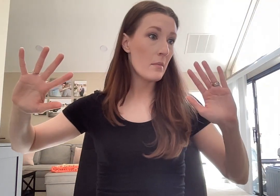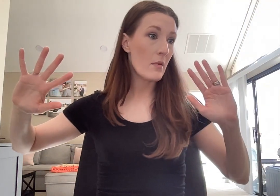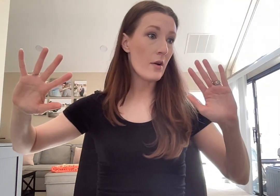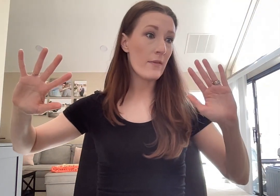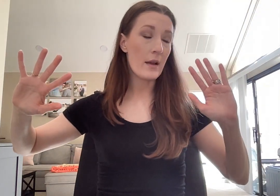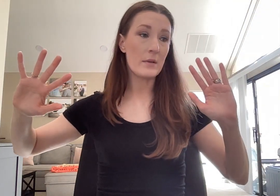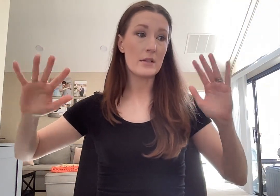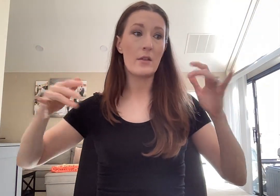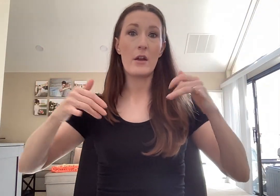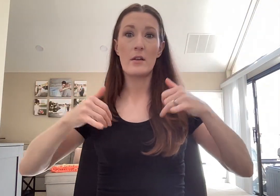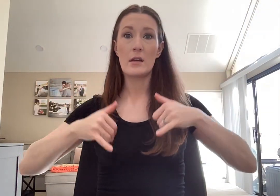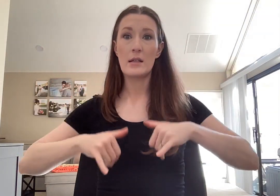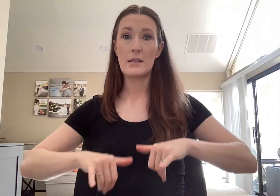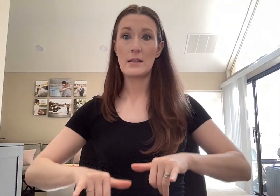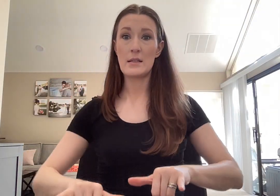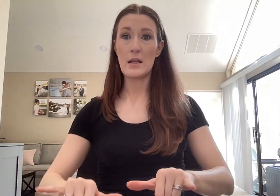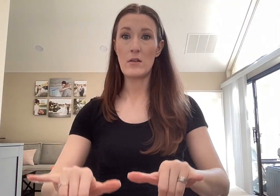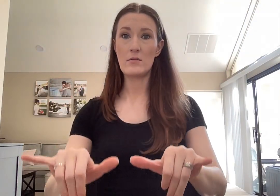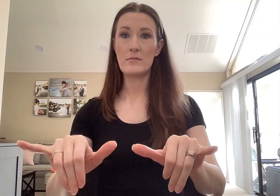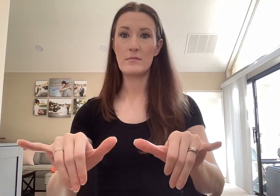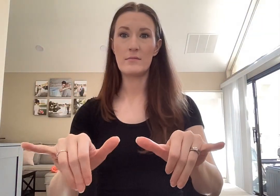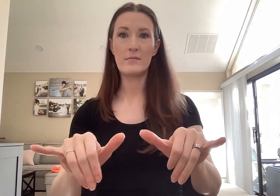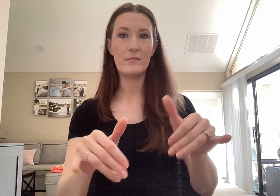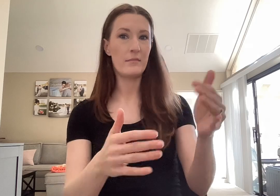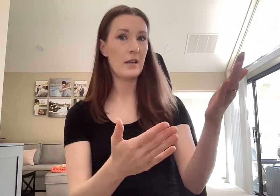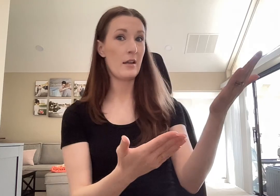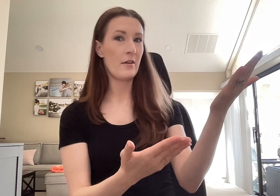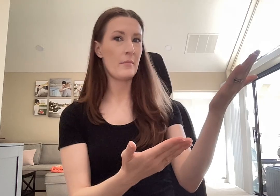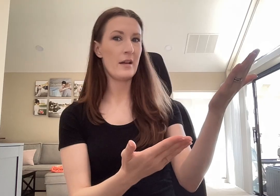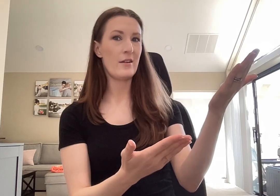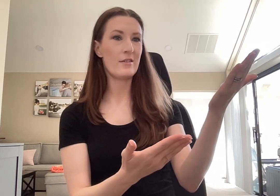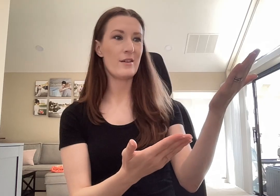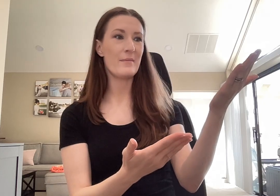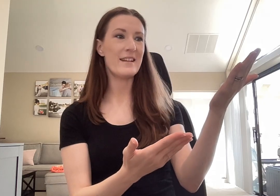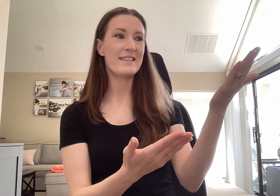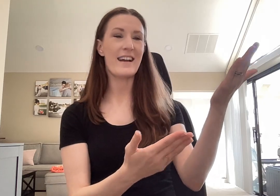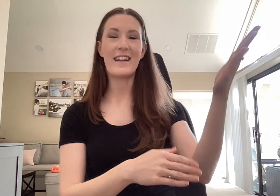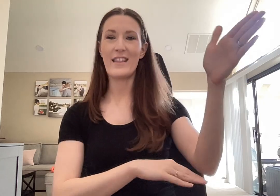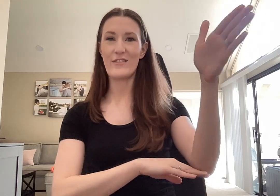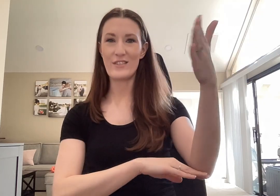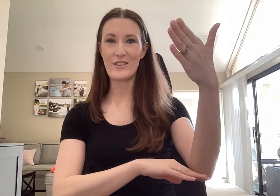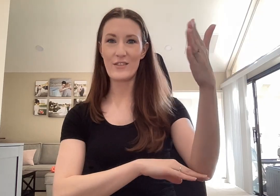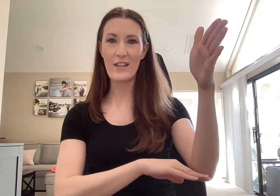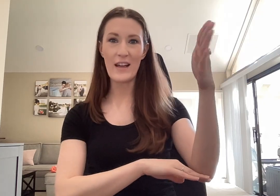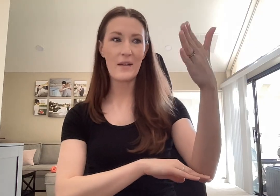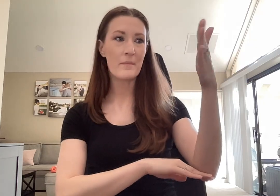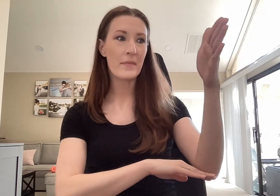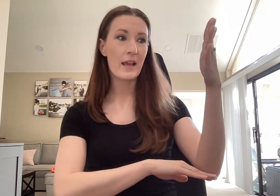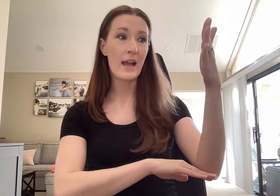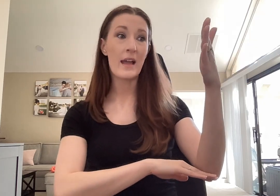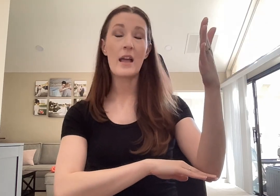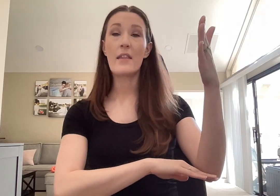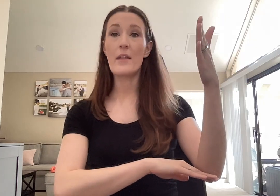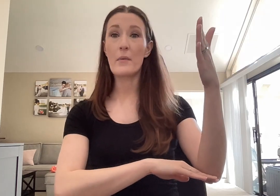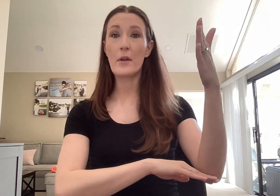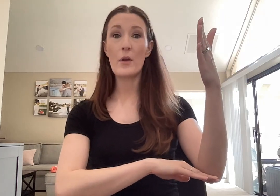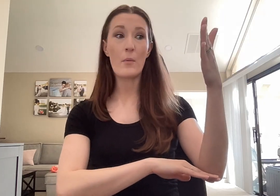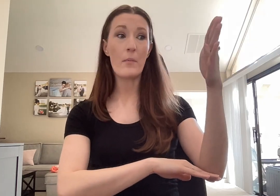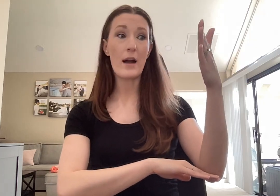our flag was still there. Still here on my non-dominant side, and then we're gonna start the flag. Okay, then we're gonna go back to